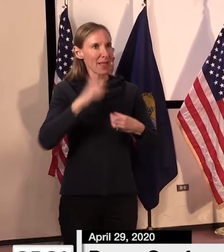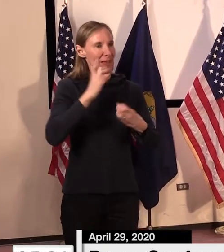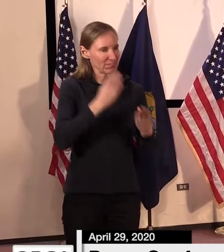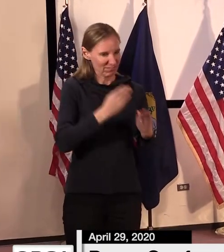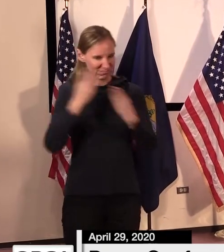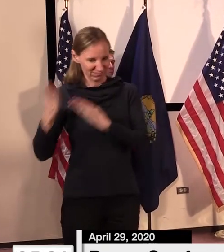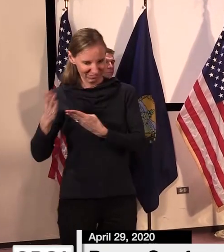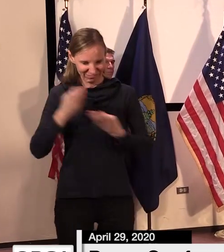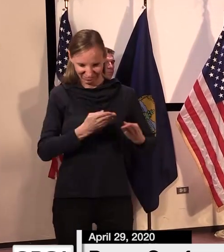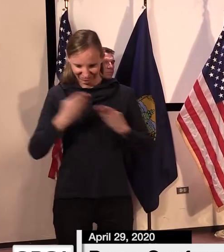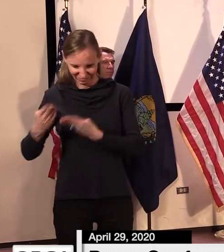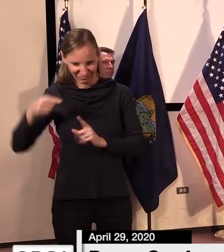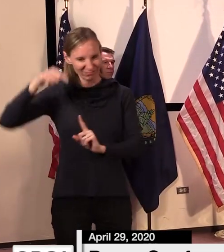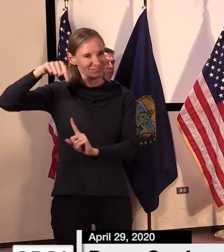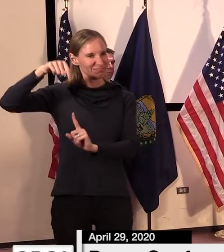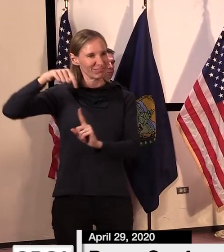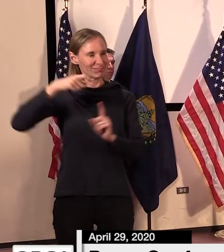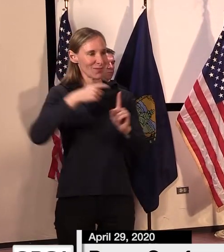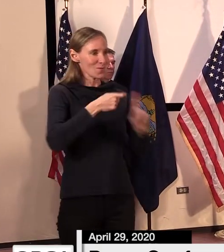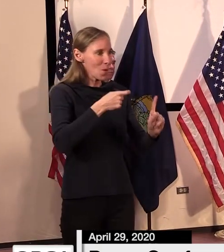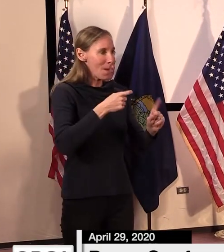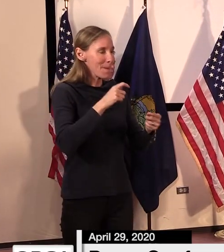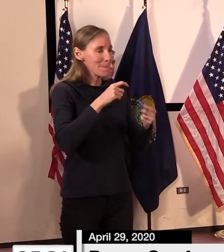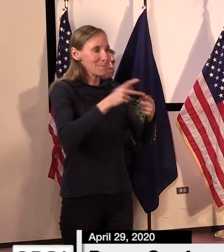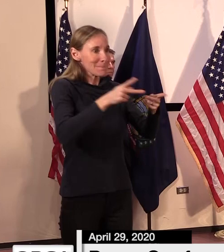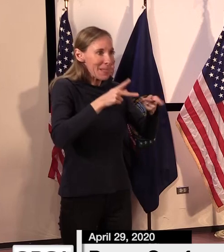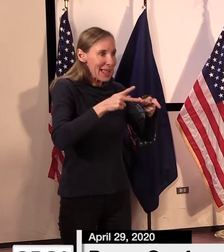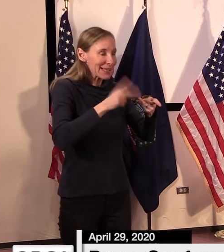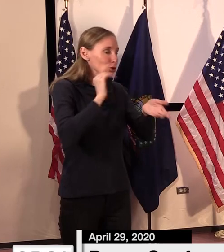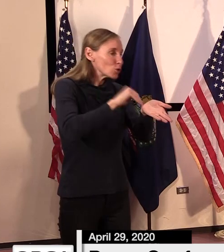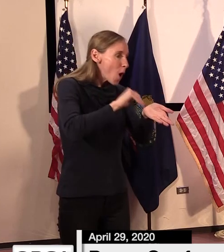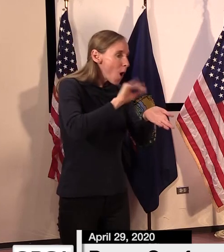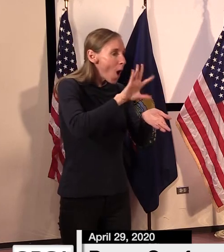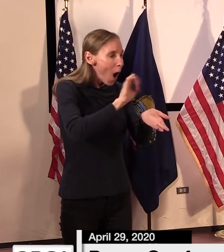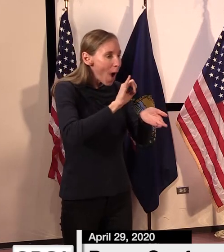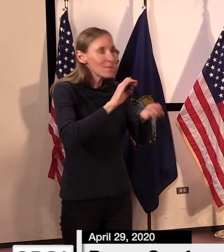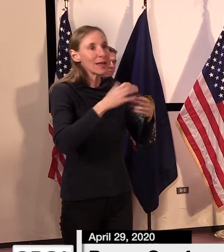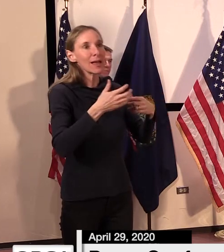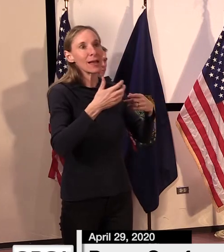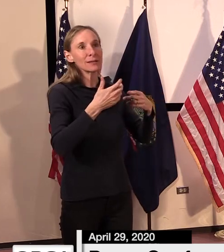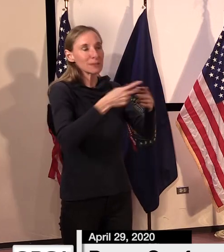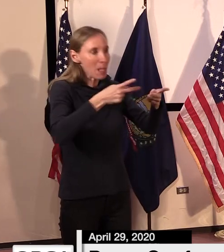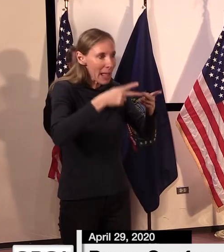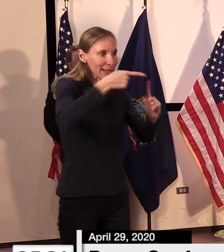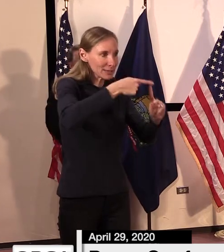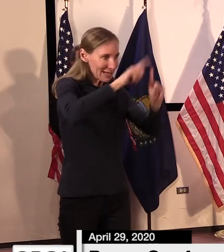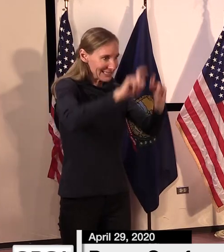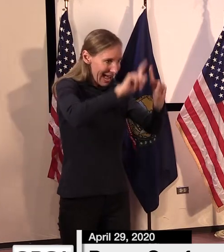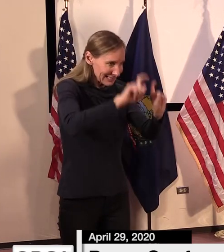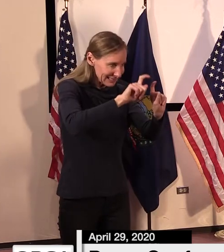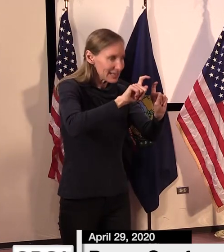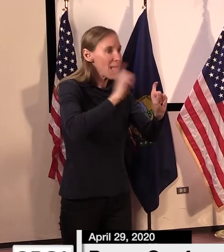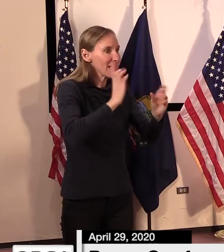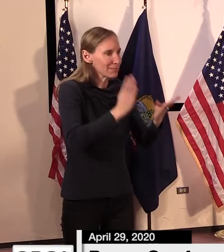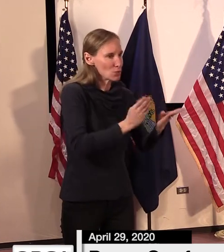media to wherever the testing location is under the right circumstances, which may require some temperature